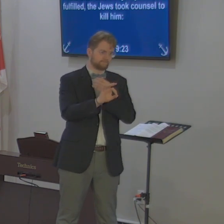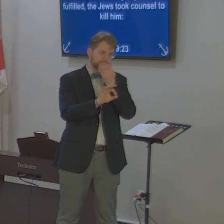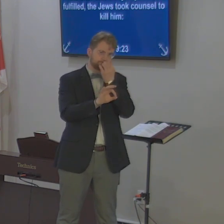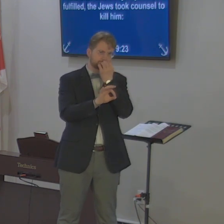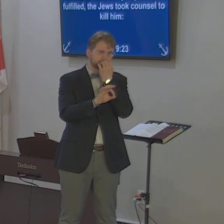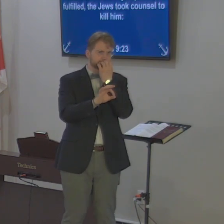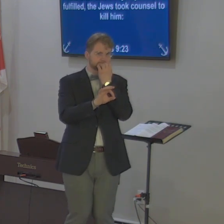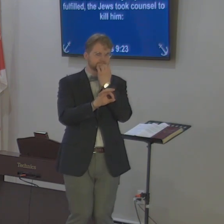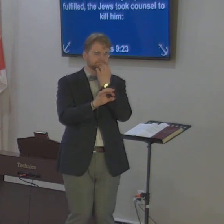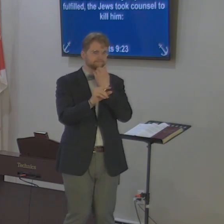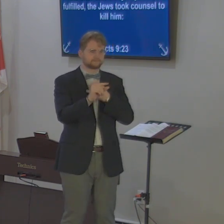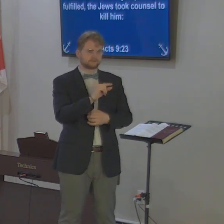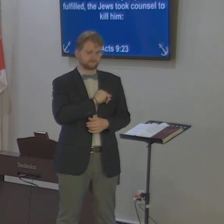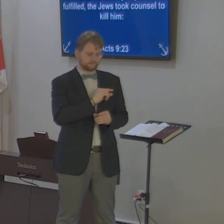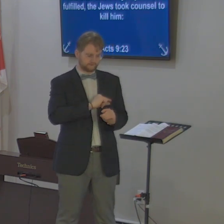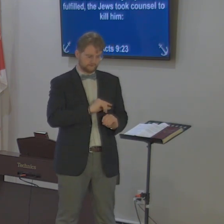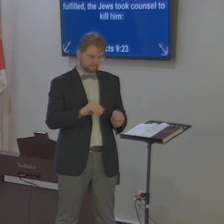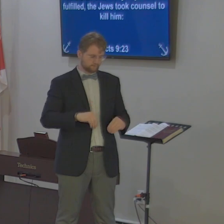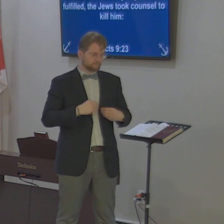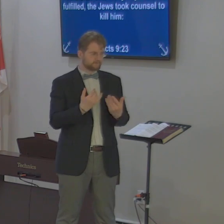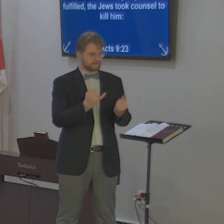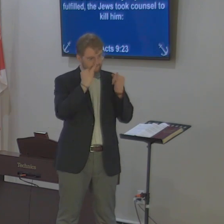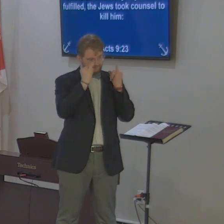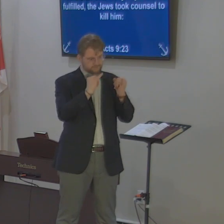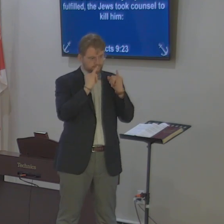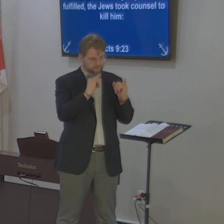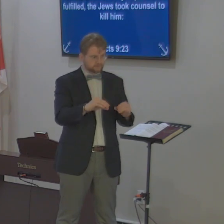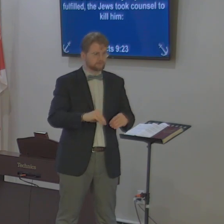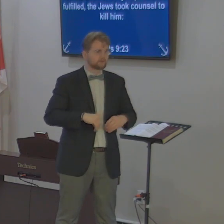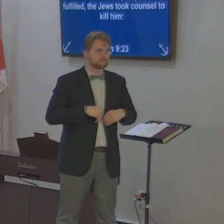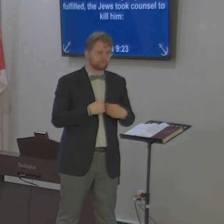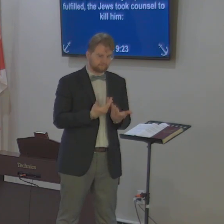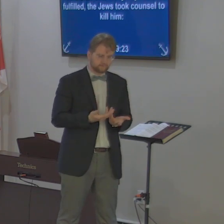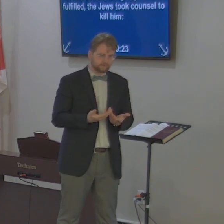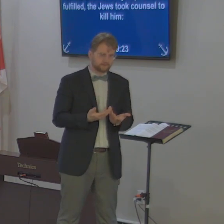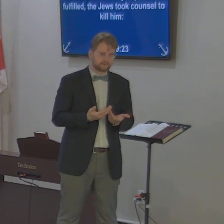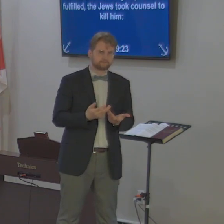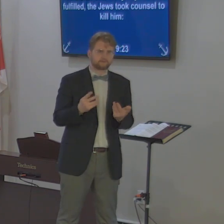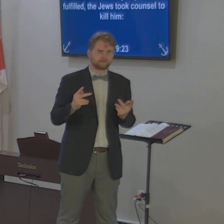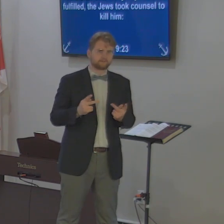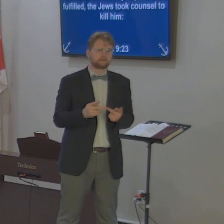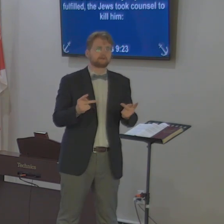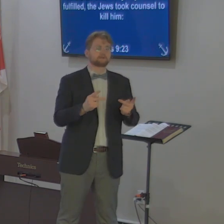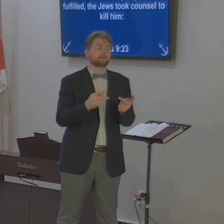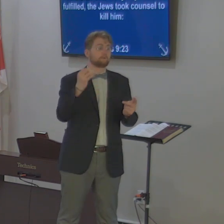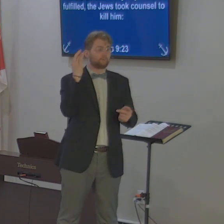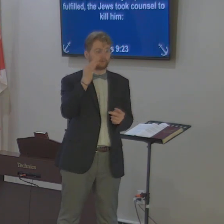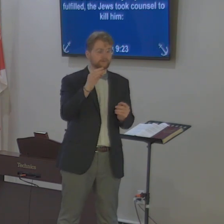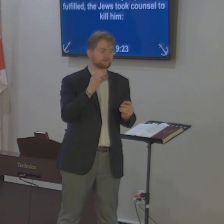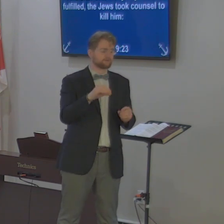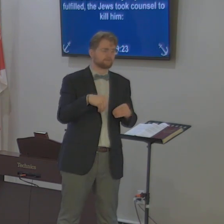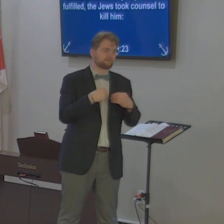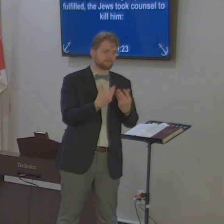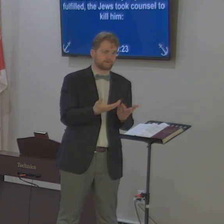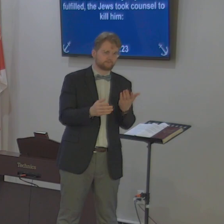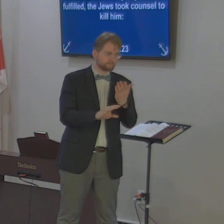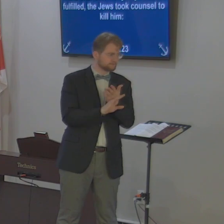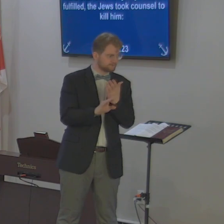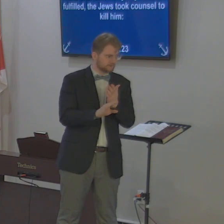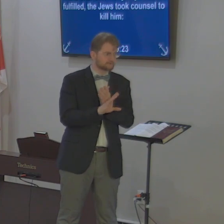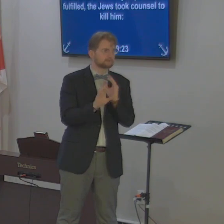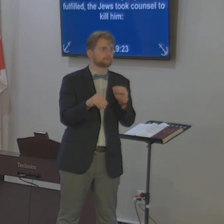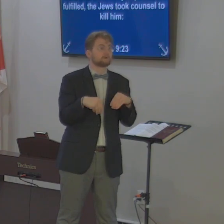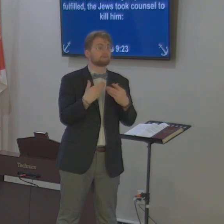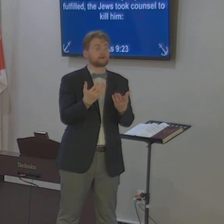Conviction brought him instruction. Conviction brought him provision. Conviction brought him to the place of preaching. Conviction brought him protection. Conviction brought